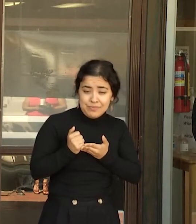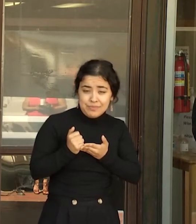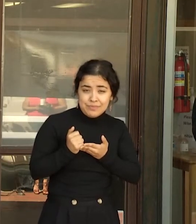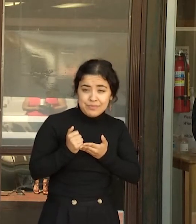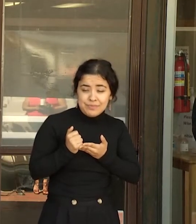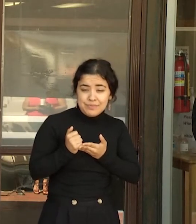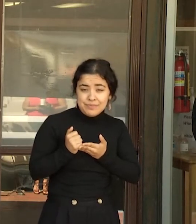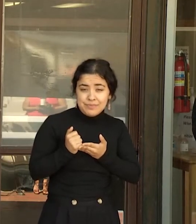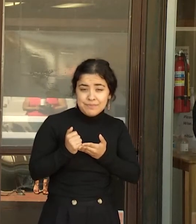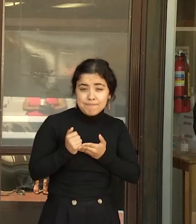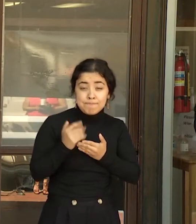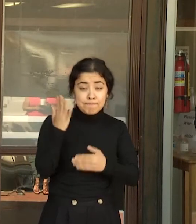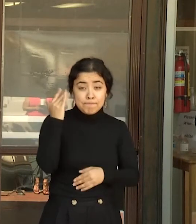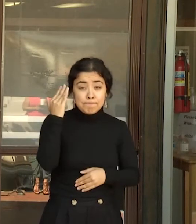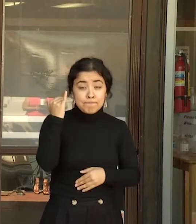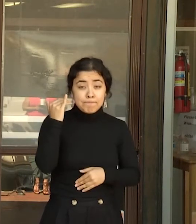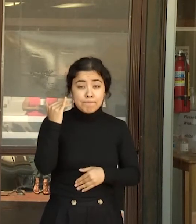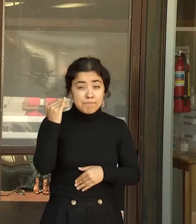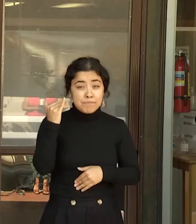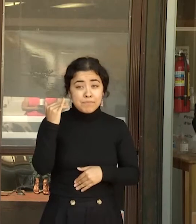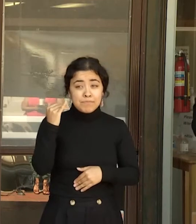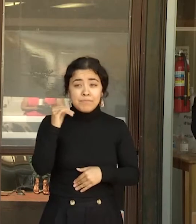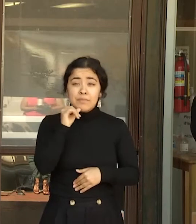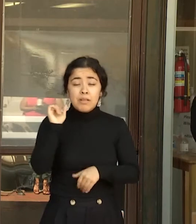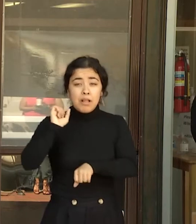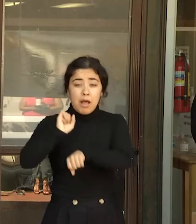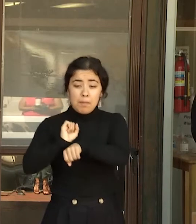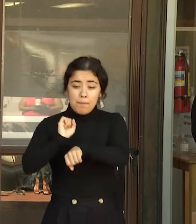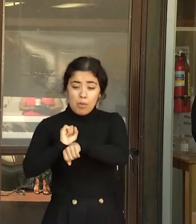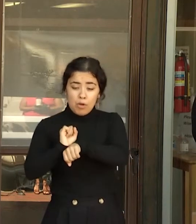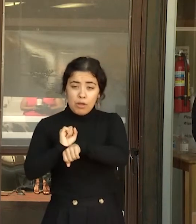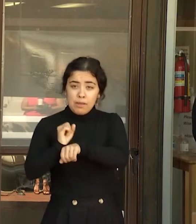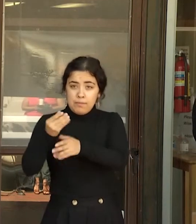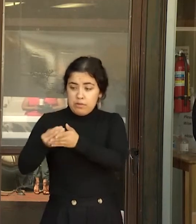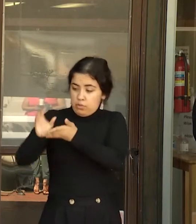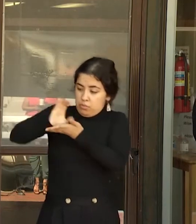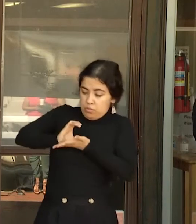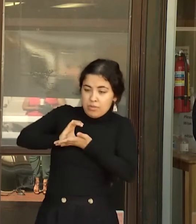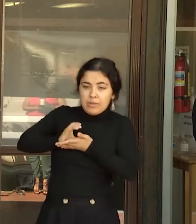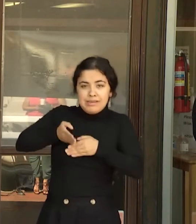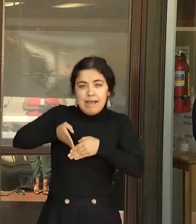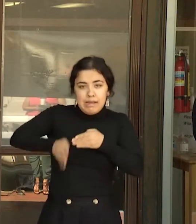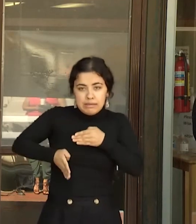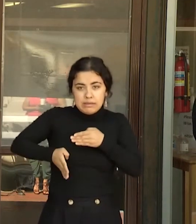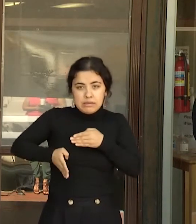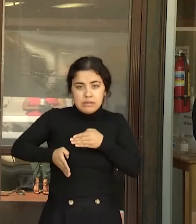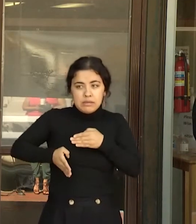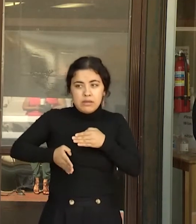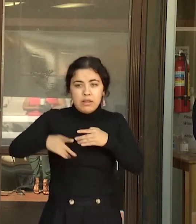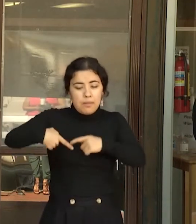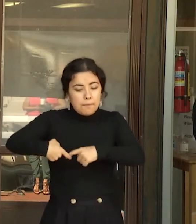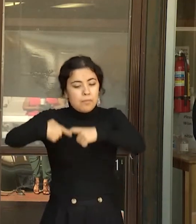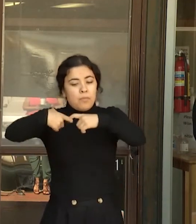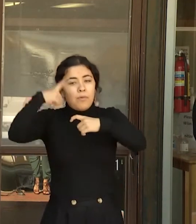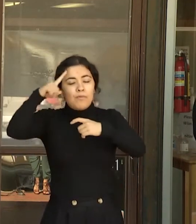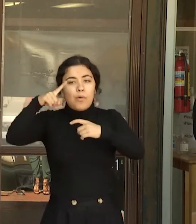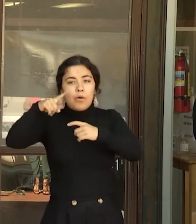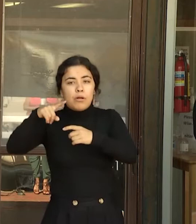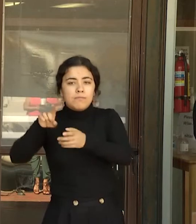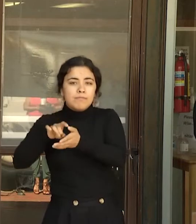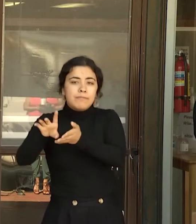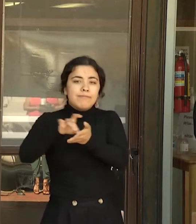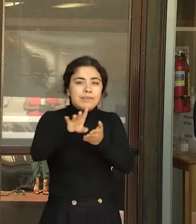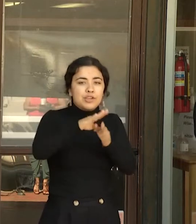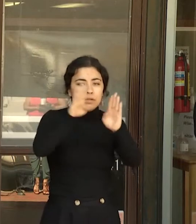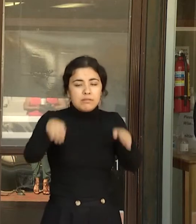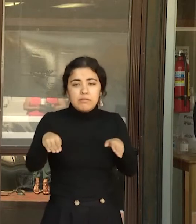The extra unemployment has ended. The moratorium on evictions has ended. And we are here as Oak Park Regional Housing